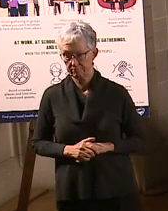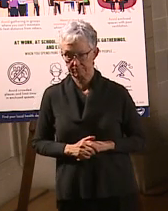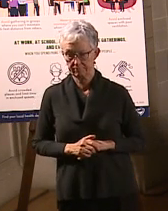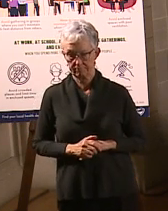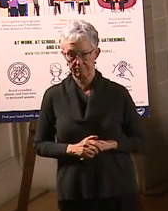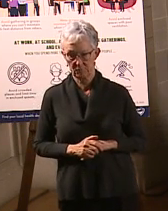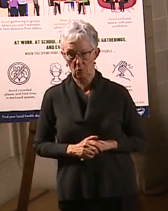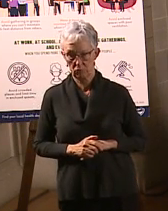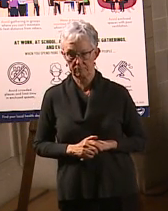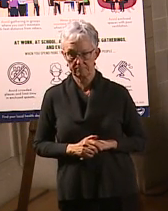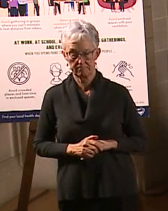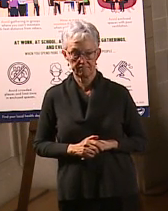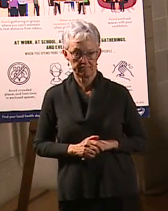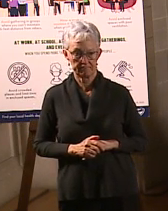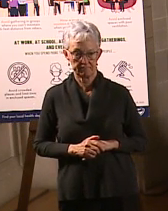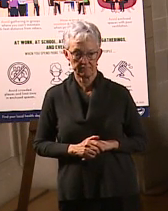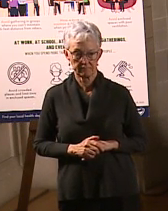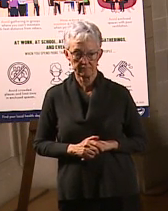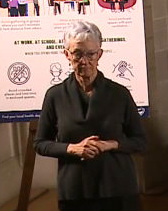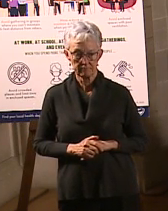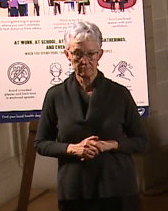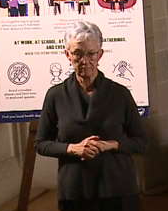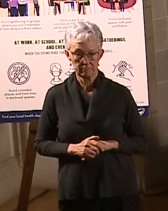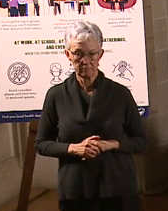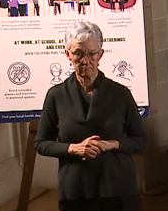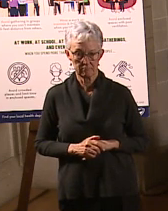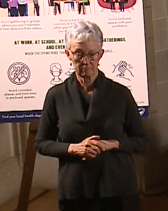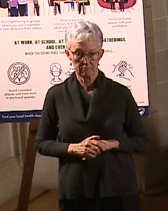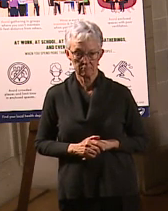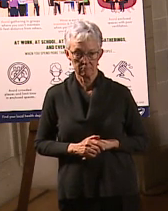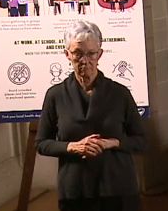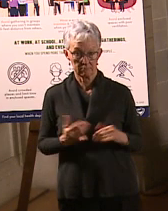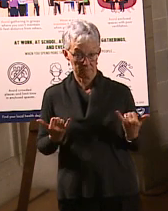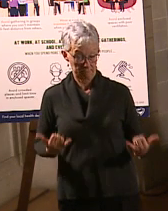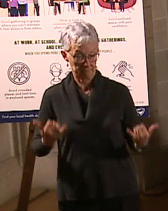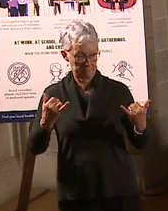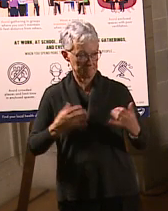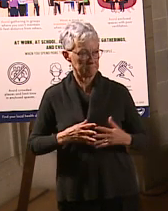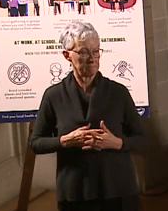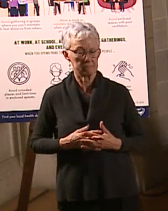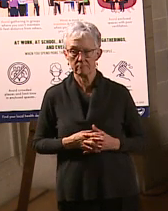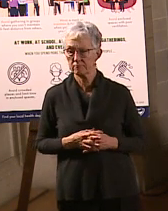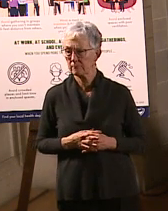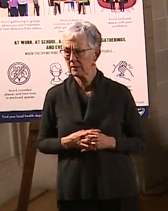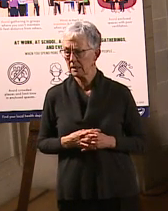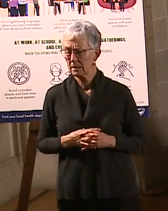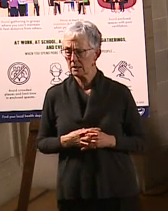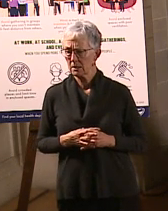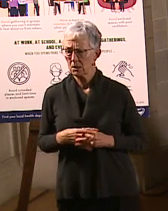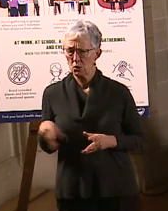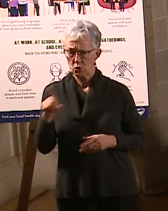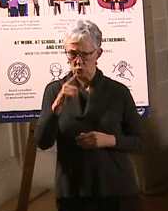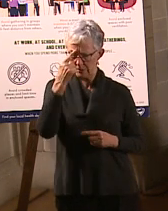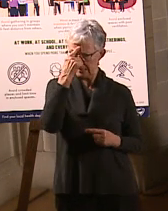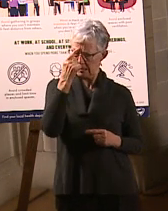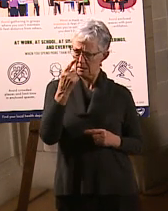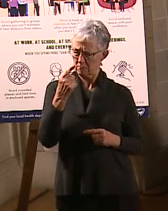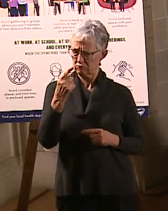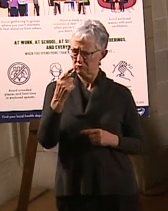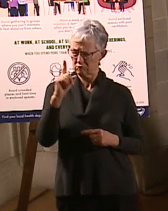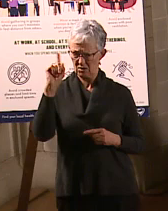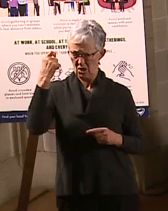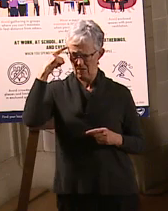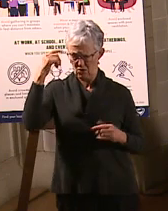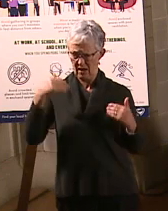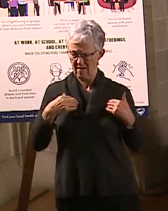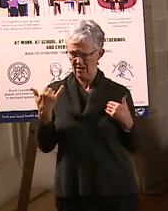that. All right, so now, you may say, hey, the governor's wearing this yellow